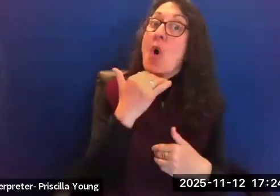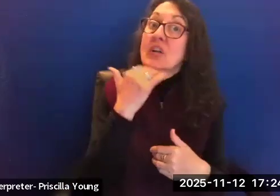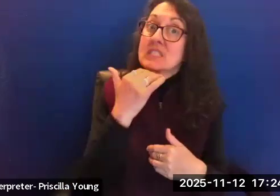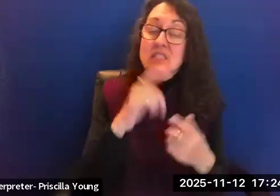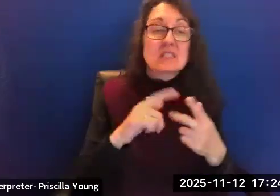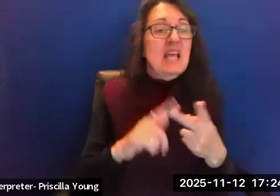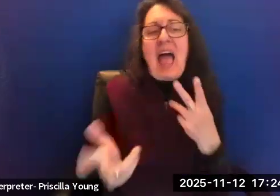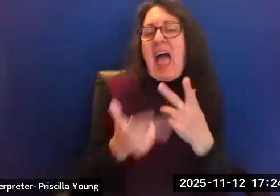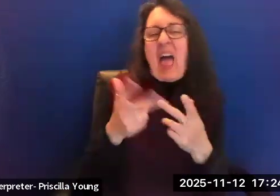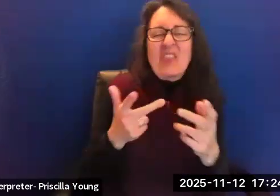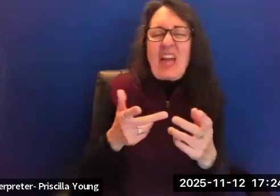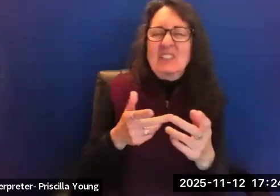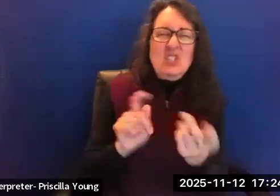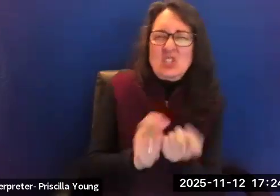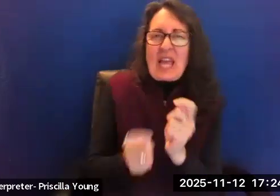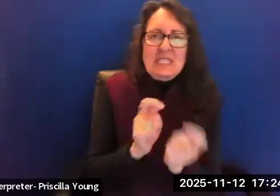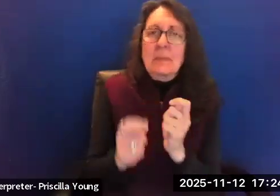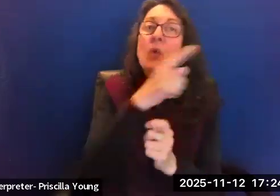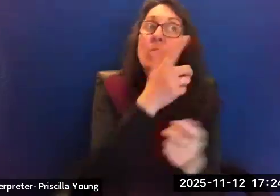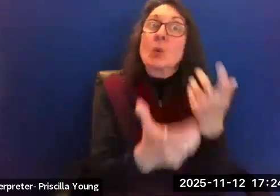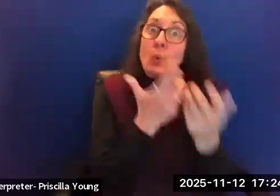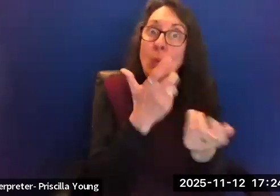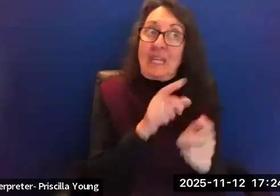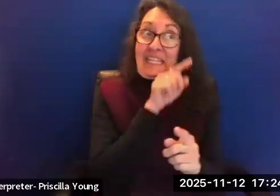the university.